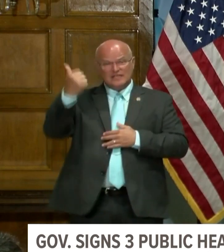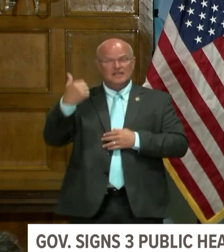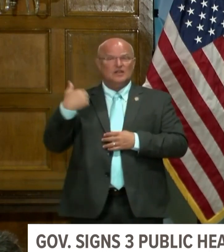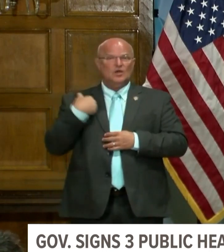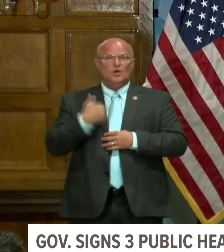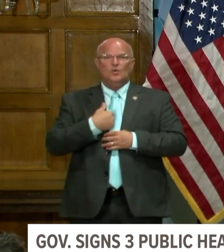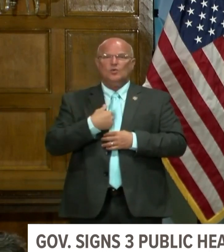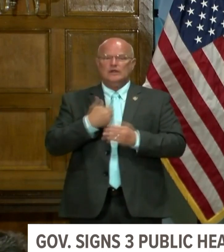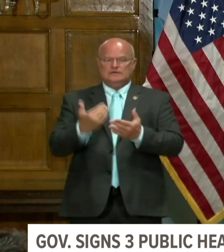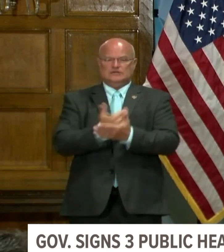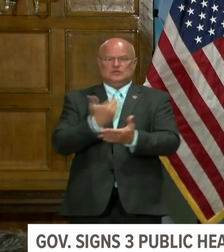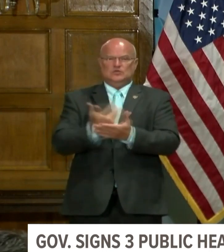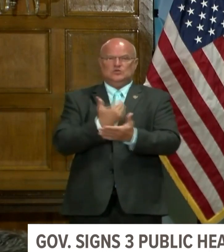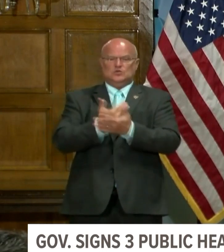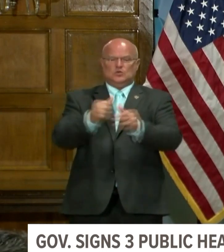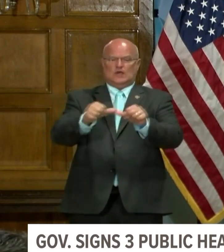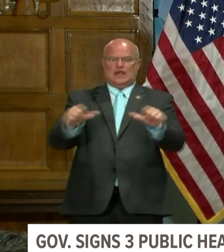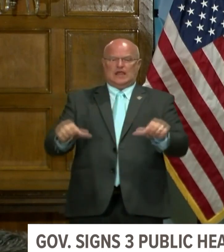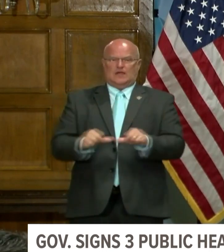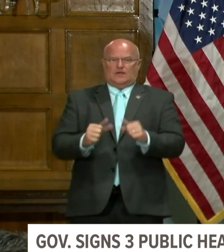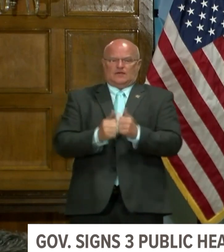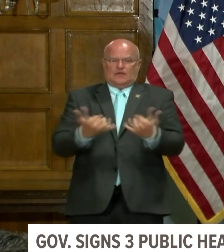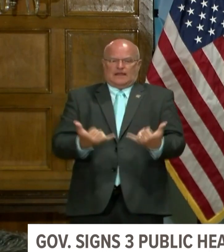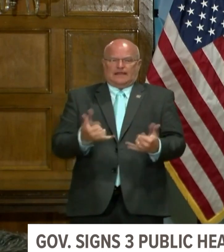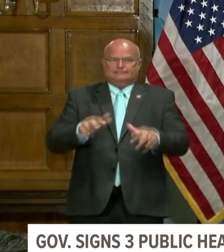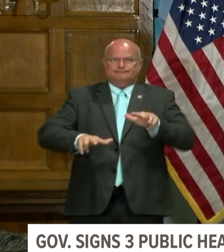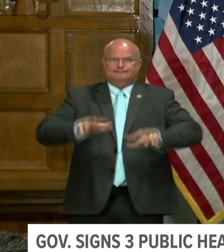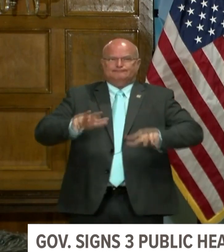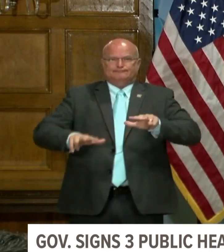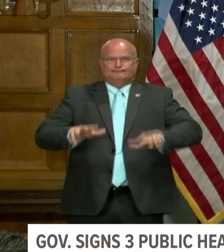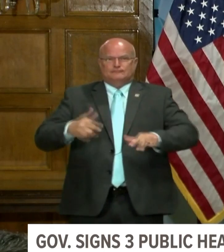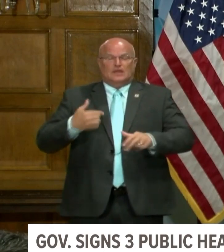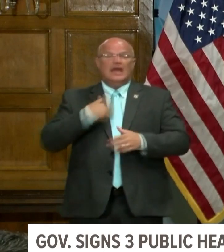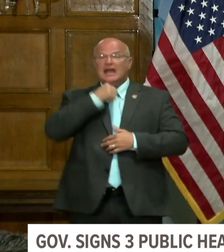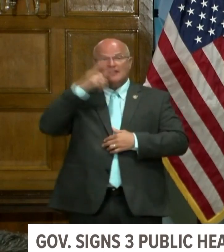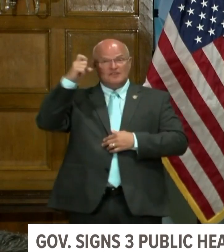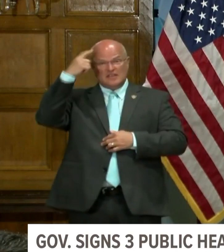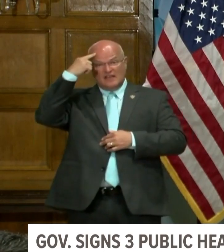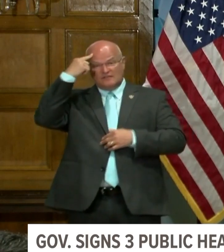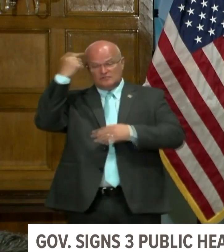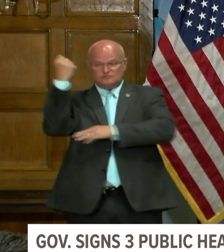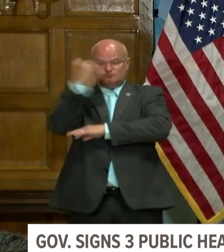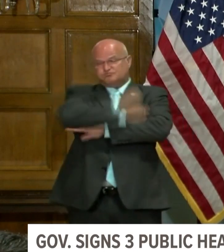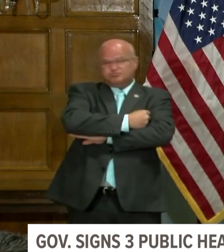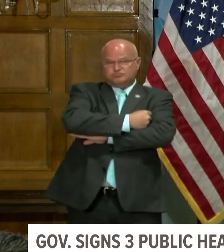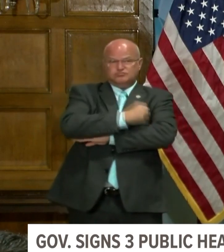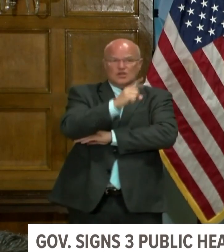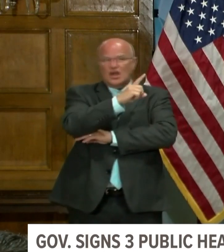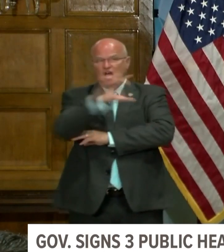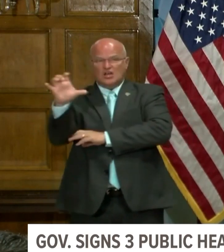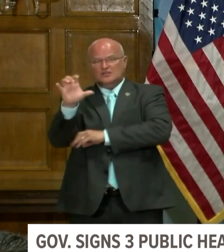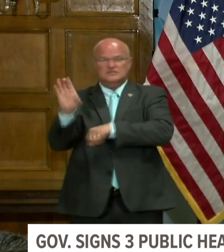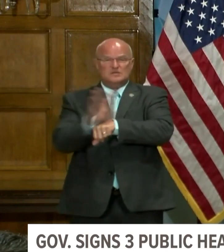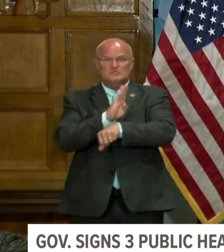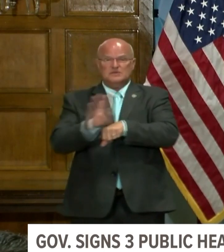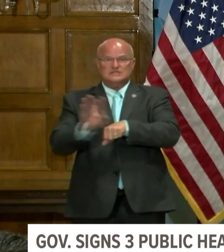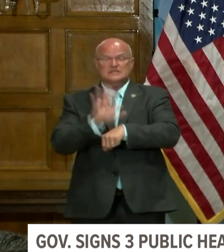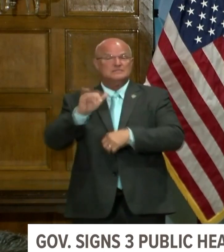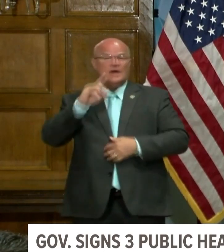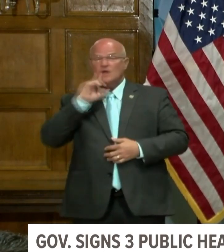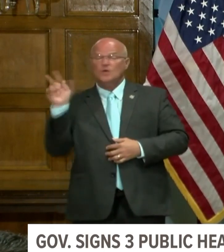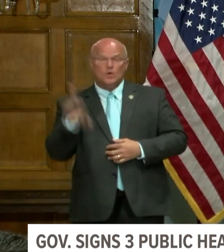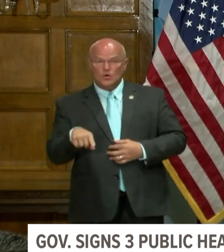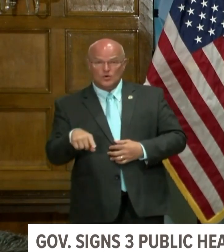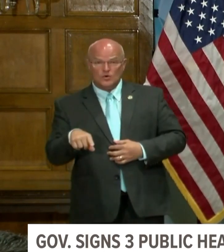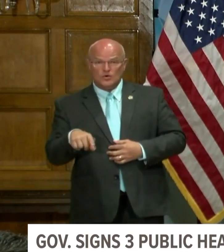uncharted territories with regard to this pandemic. Never have we had a governor shut down hundreds and hundreds of businesses by executive